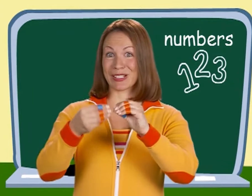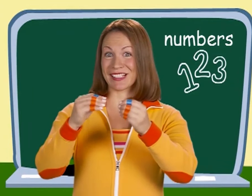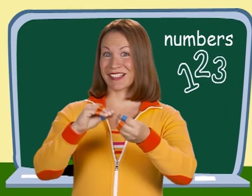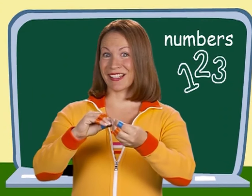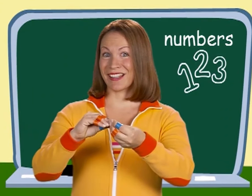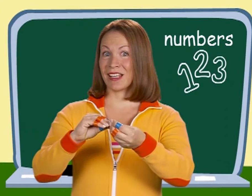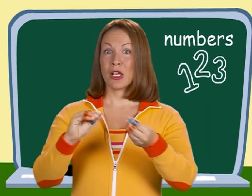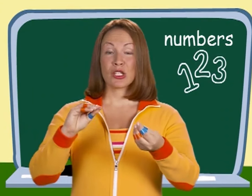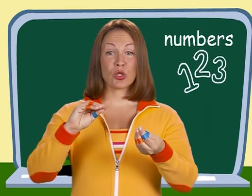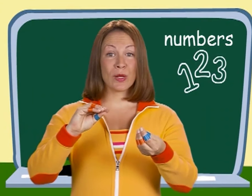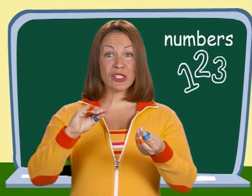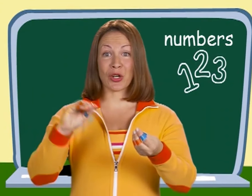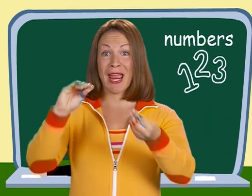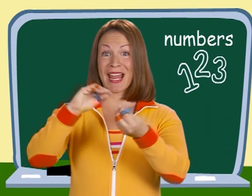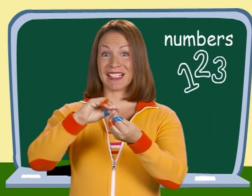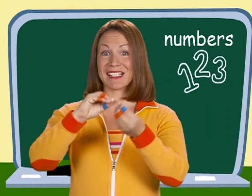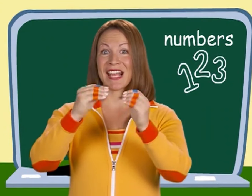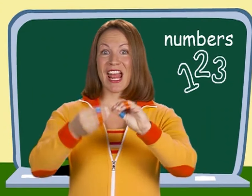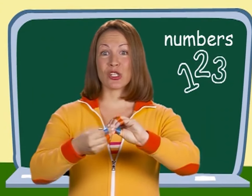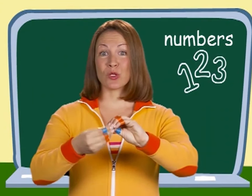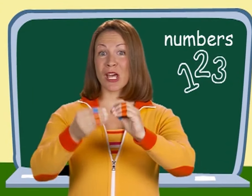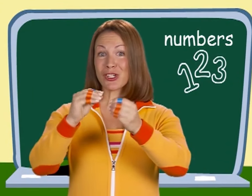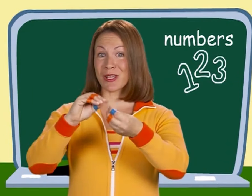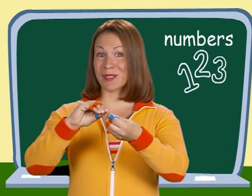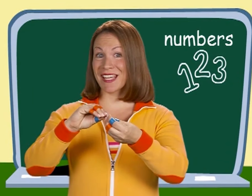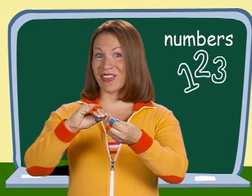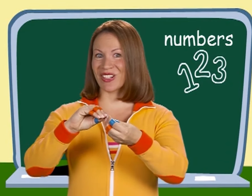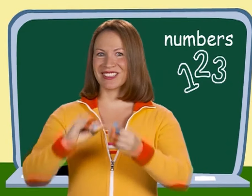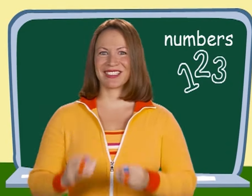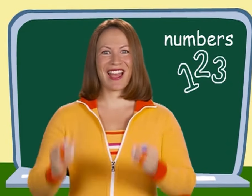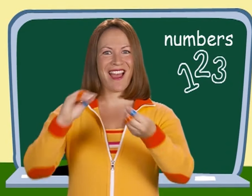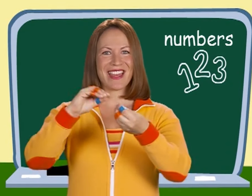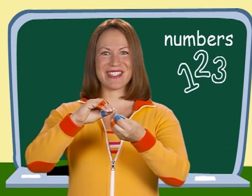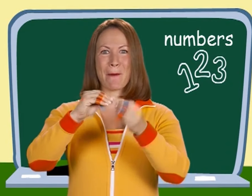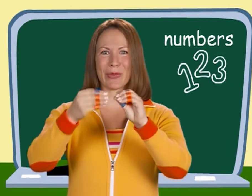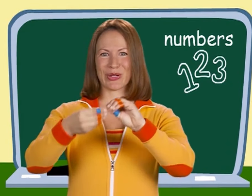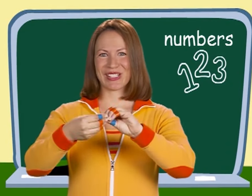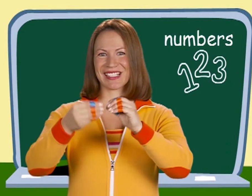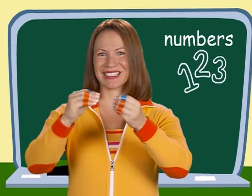Numbers. Twist your hands as you touch them together. Numbers.